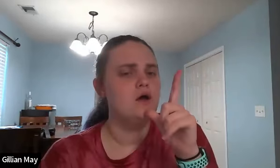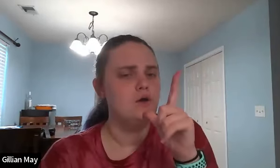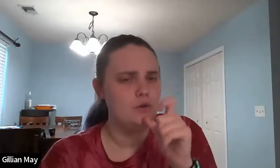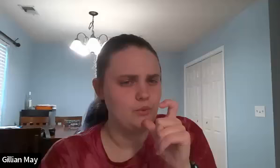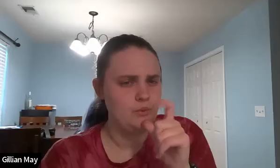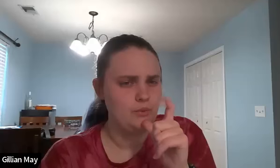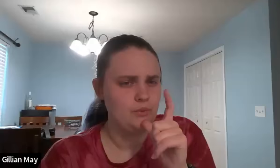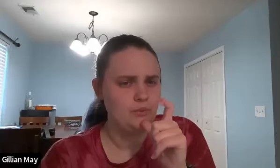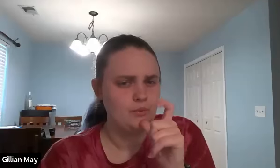who,